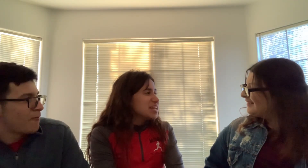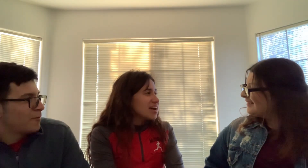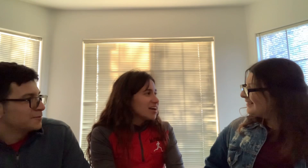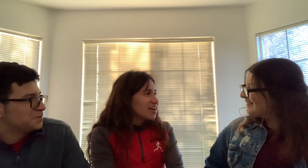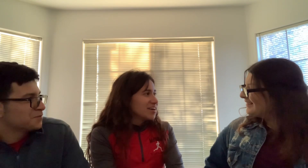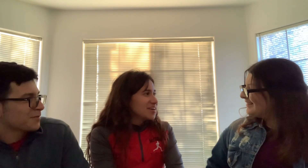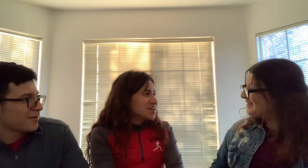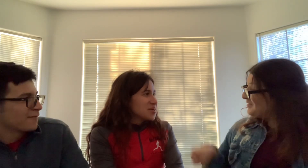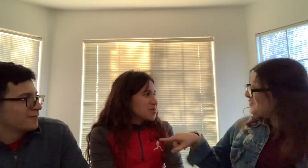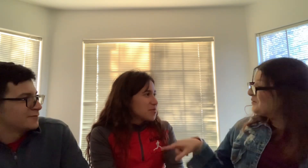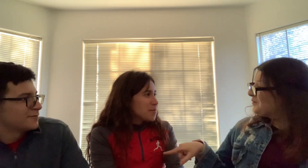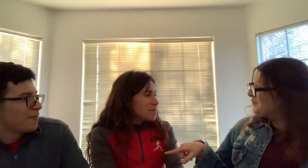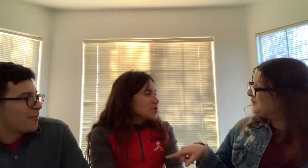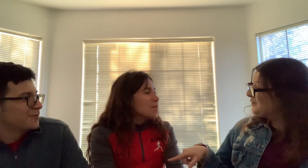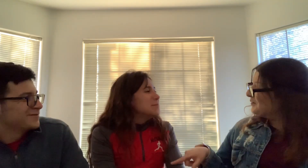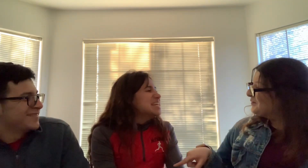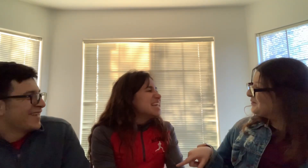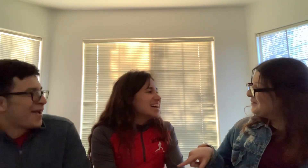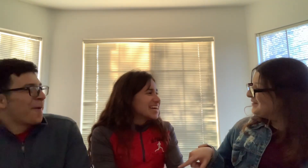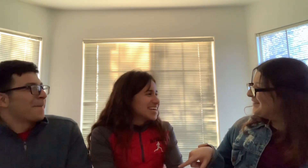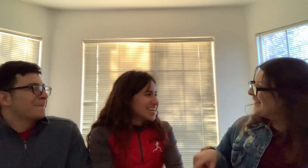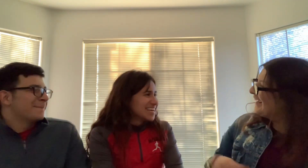Mila. No, Mila.